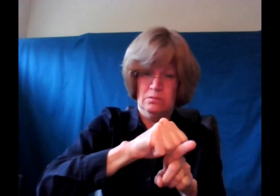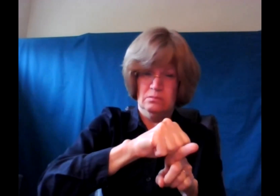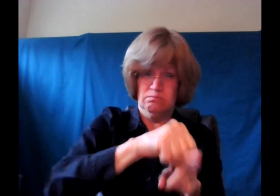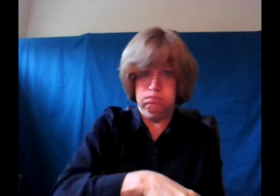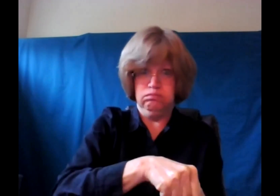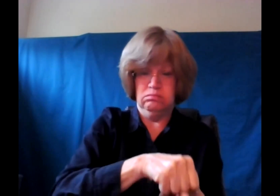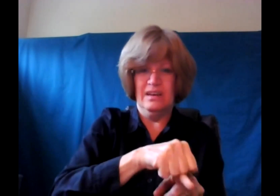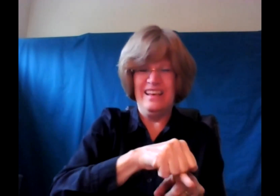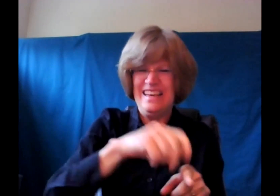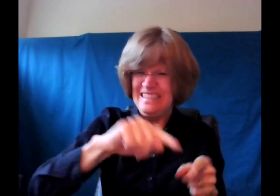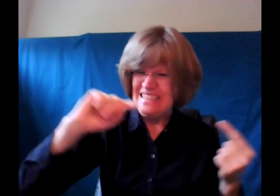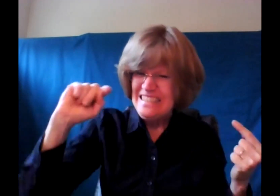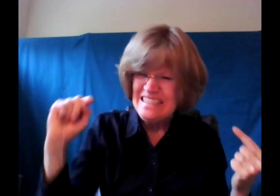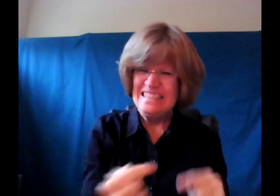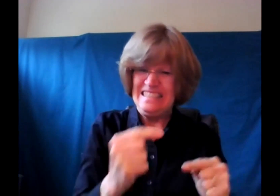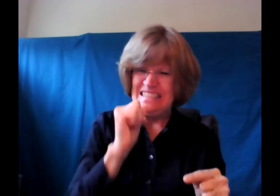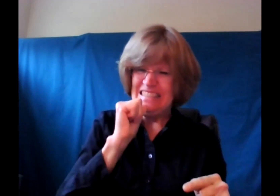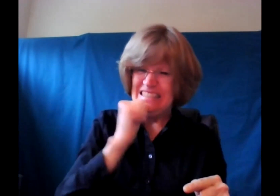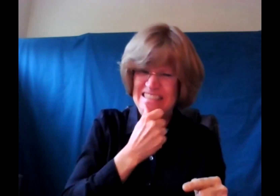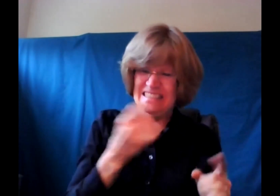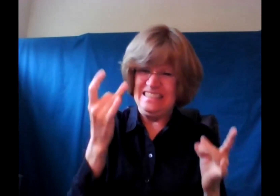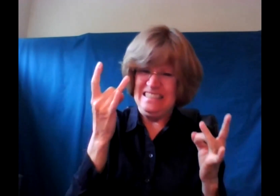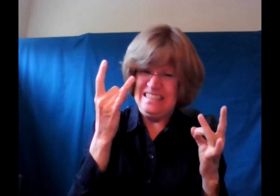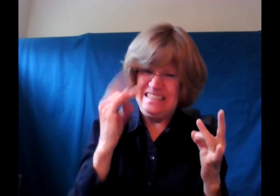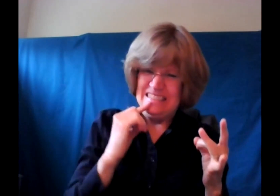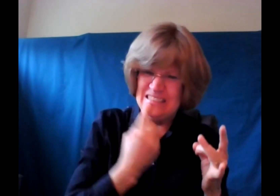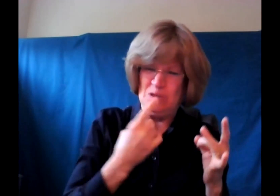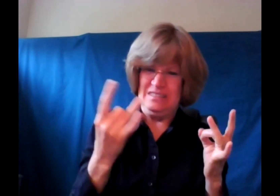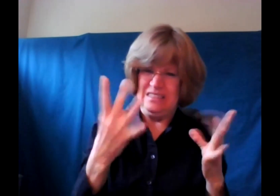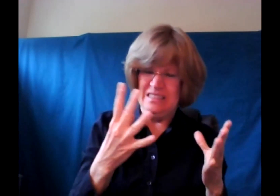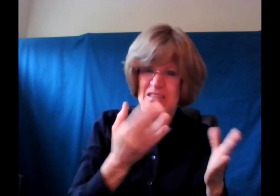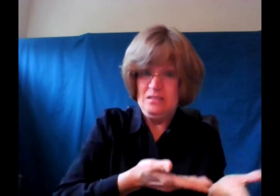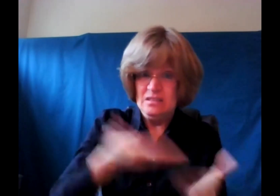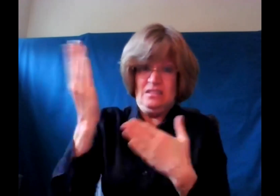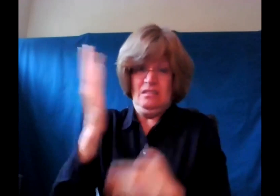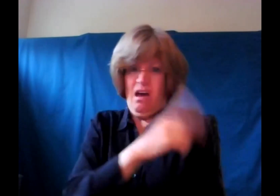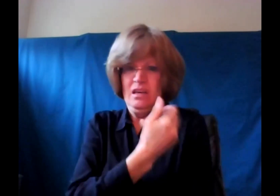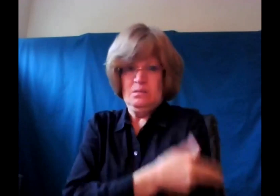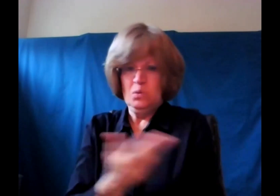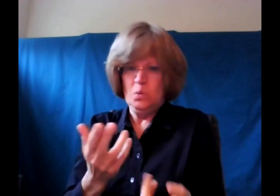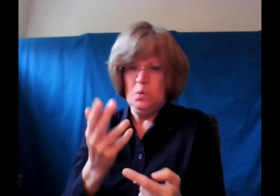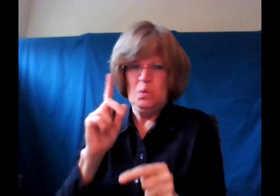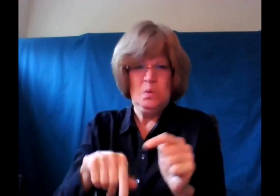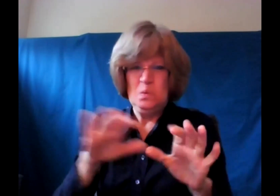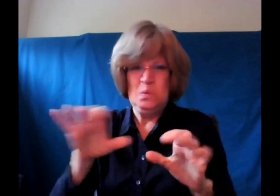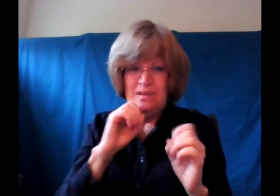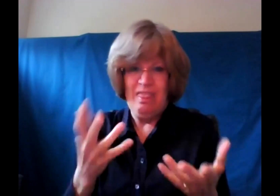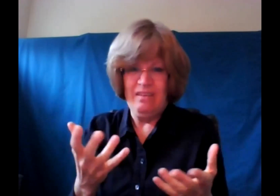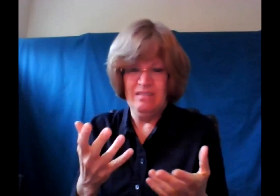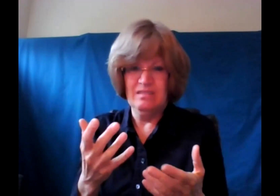hurt that when they rushed him to the hospital, there wasn't really anything they could do. It was a